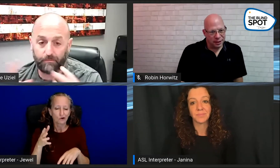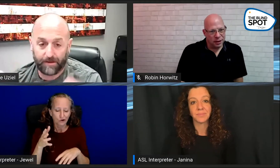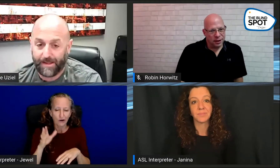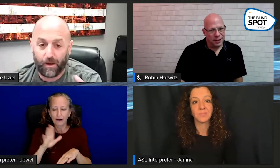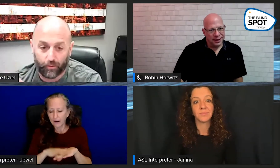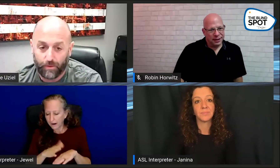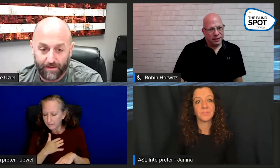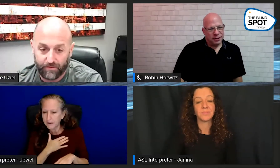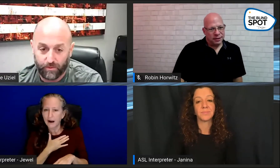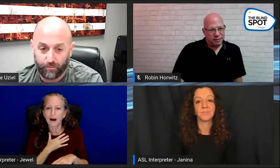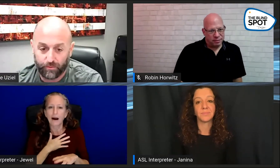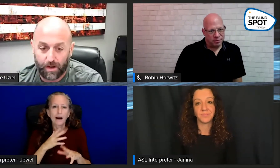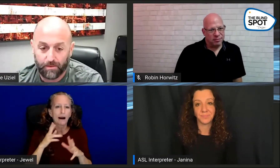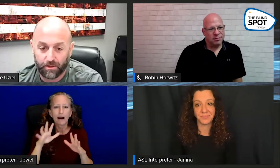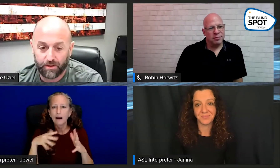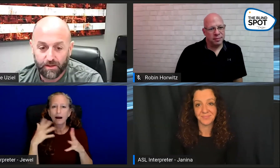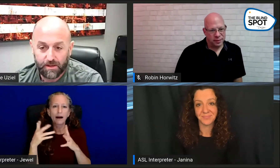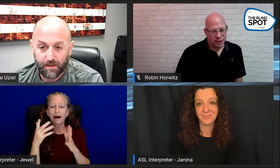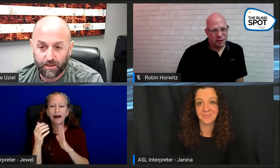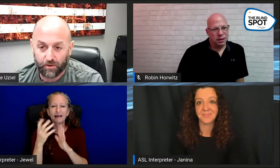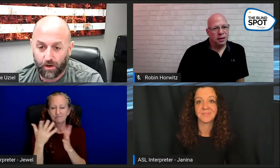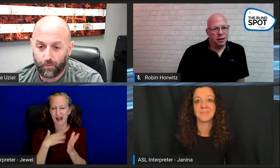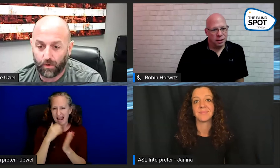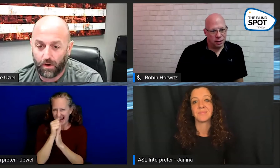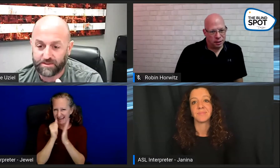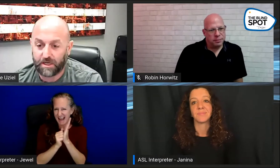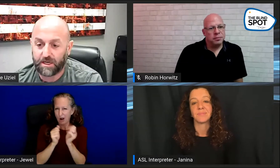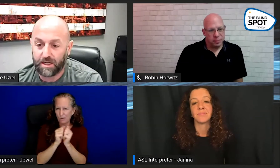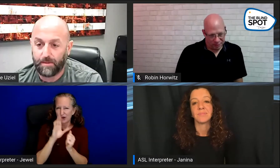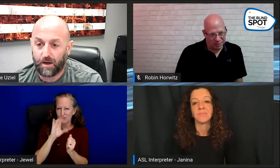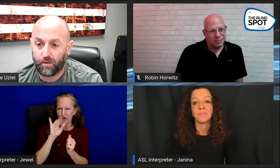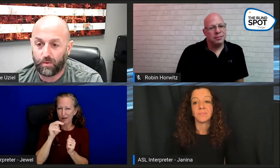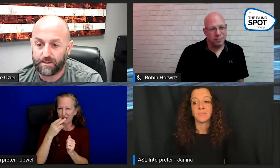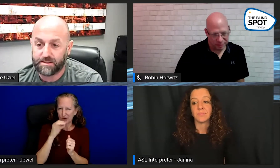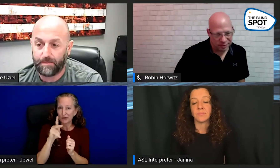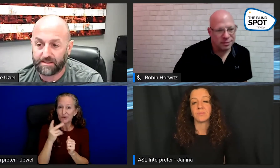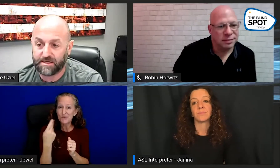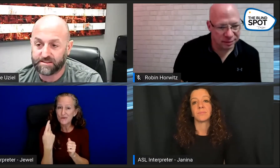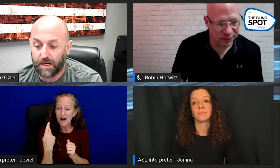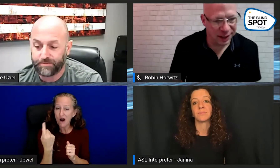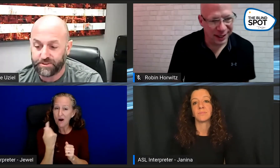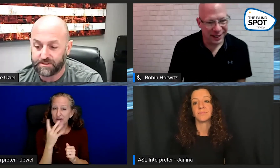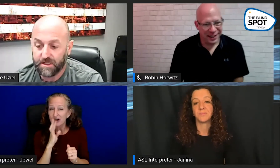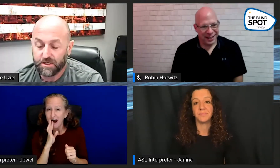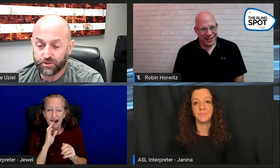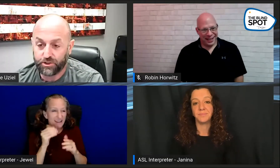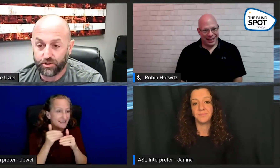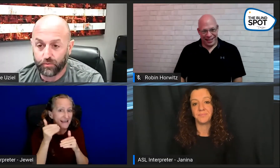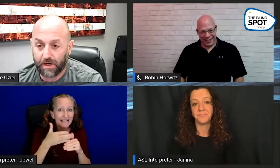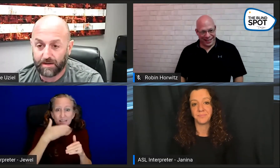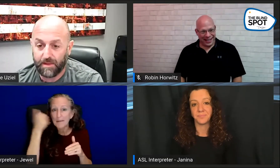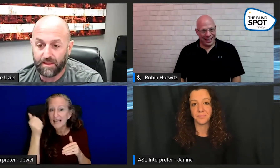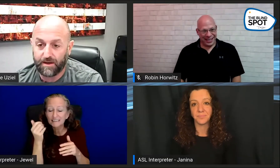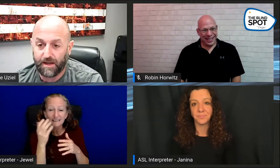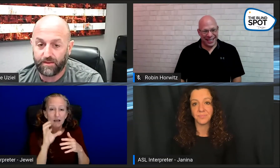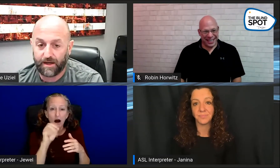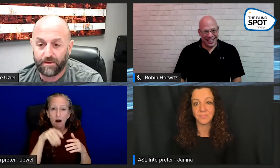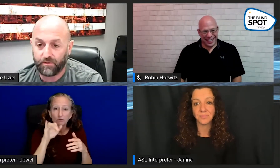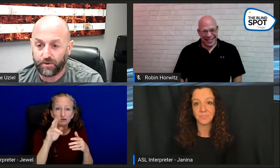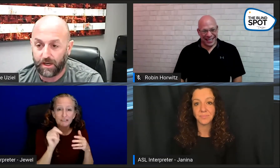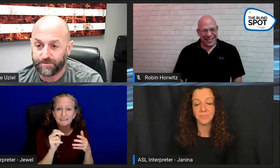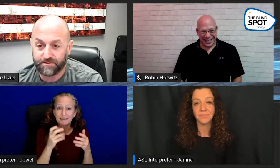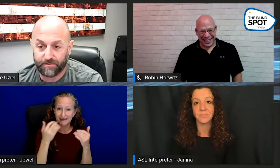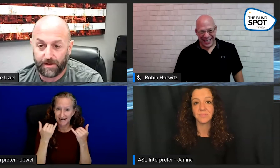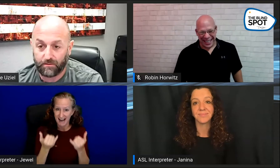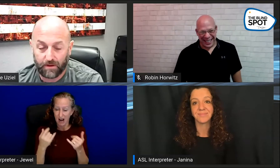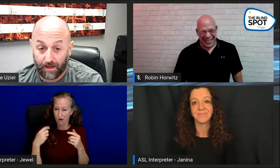my account or whatever you want to, with Robinhood, we're always talking about what's the best next options. So do you recommend that now that I've been